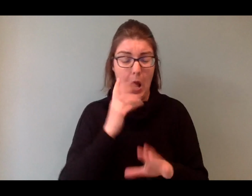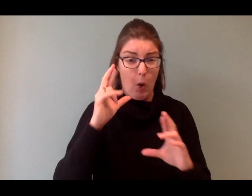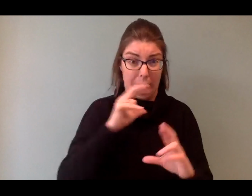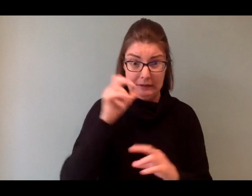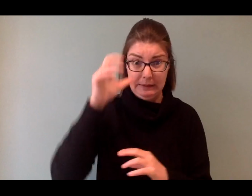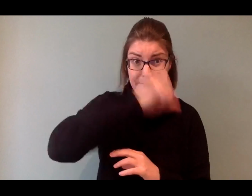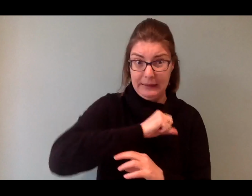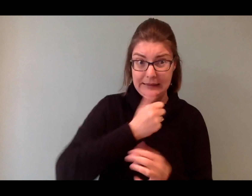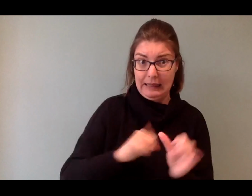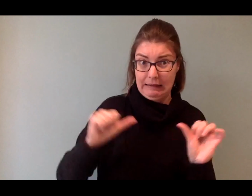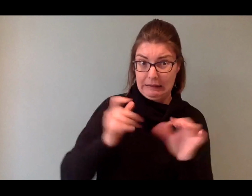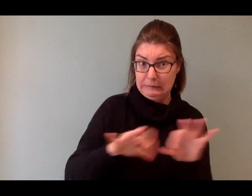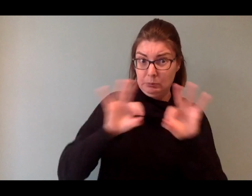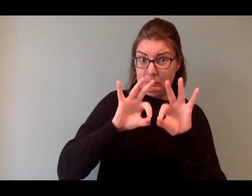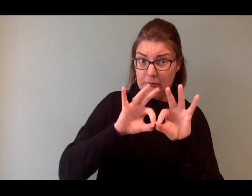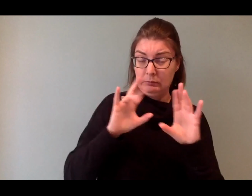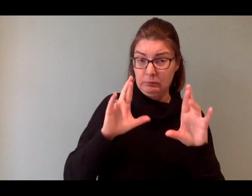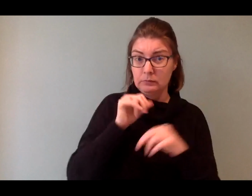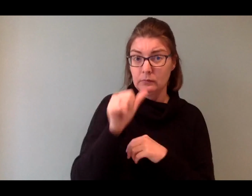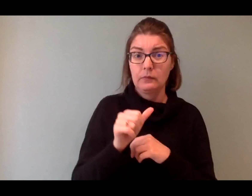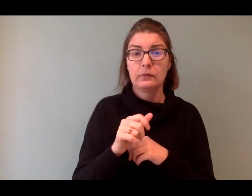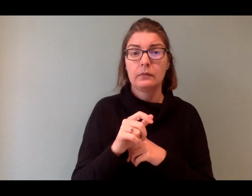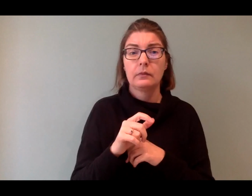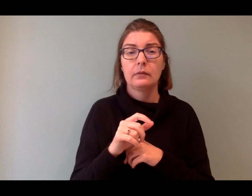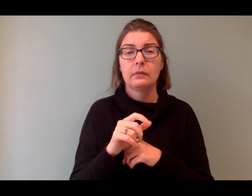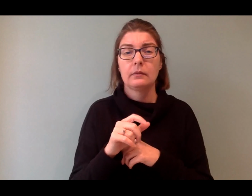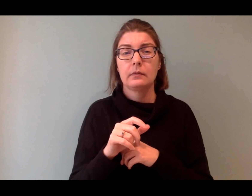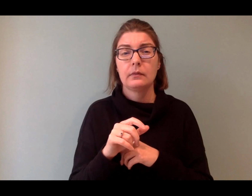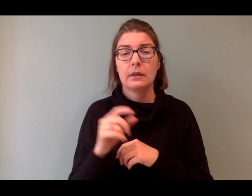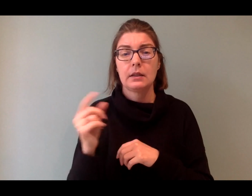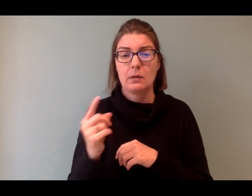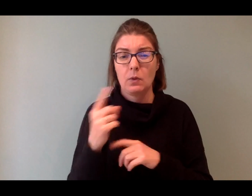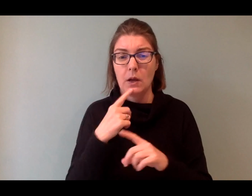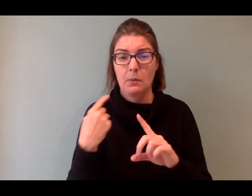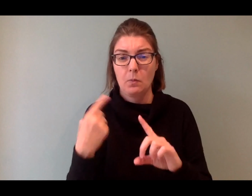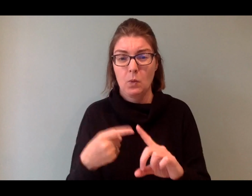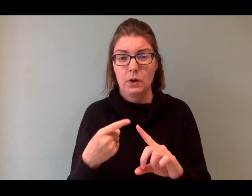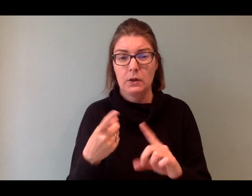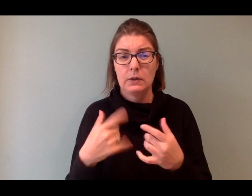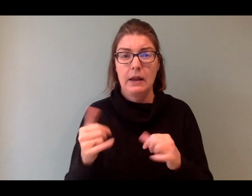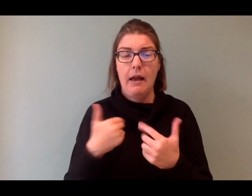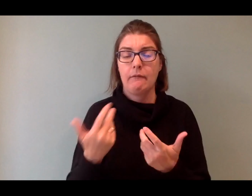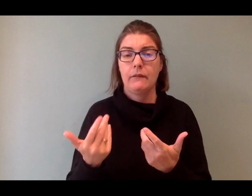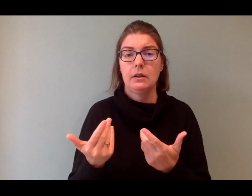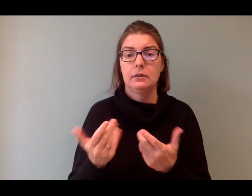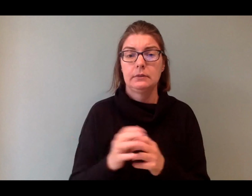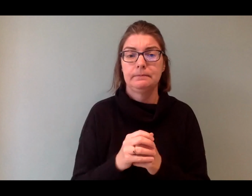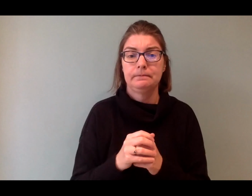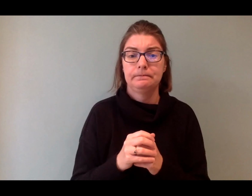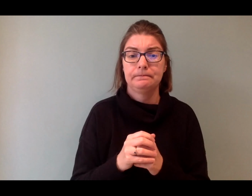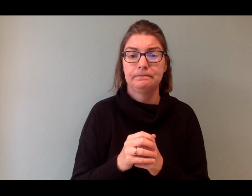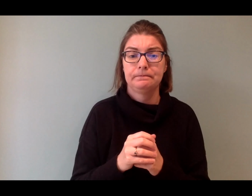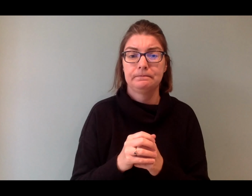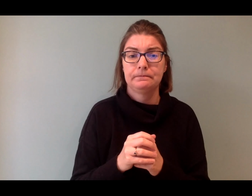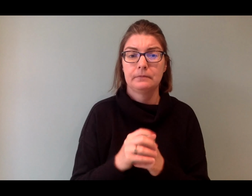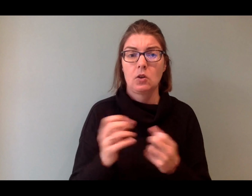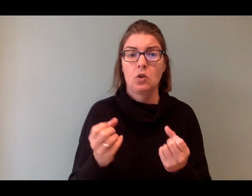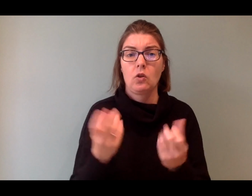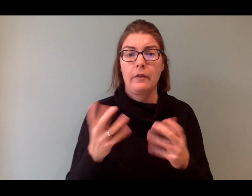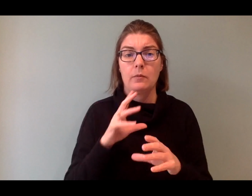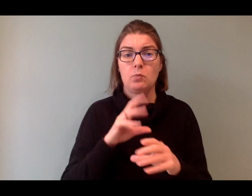anything important. Judith, a little while ago, did make the point that we still have a number of